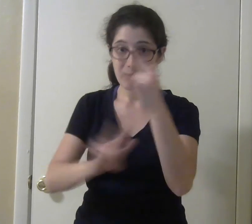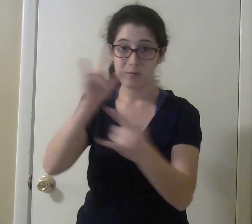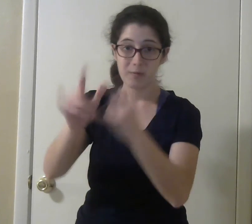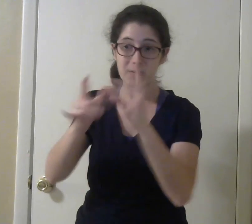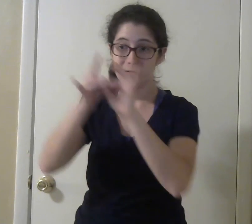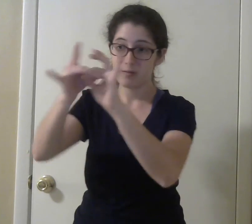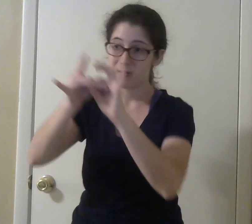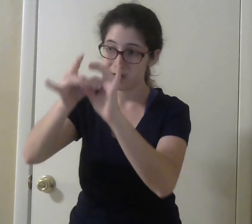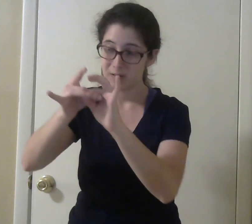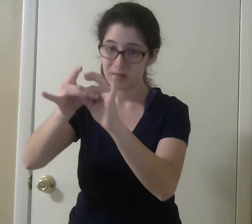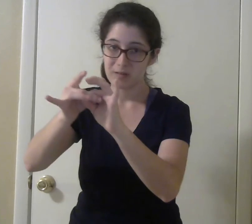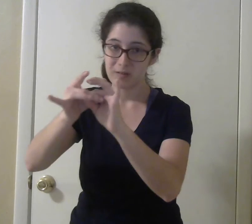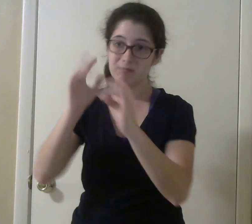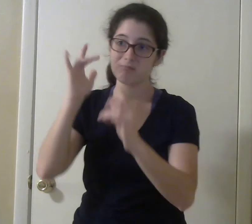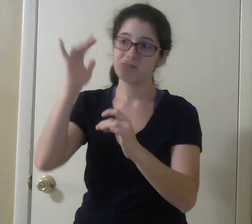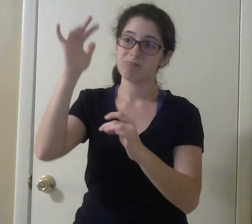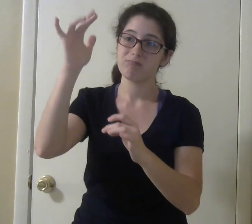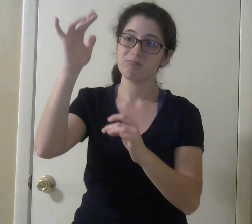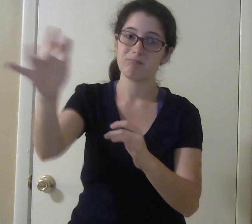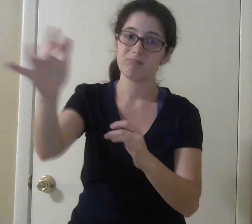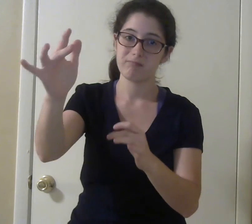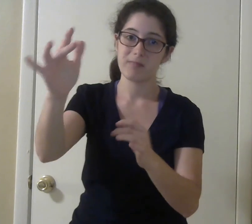would lead to a forbidden marriage